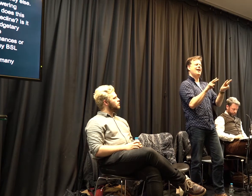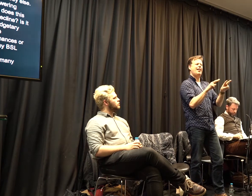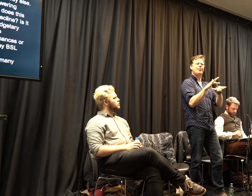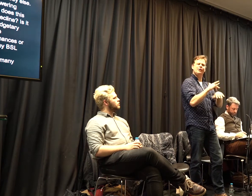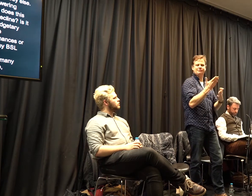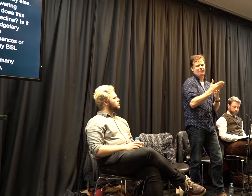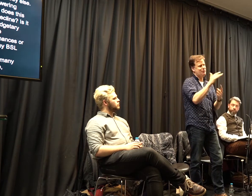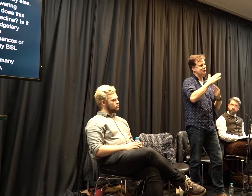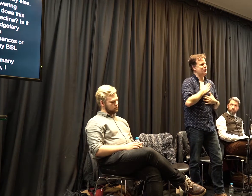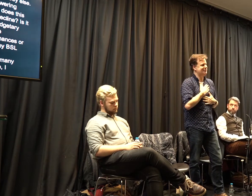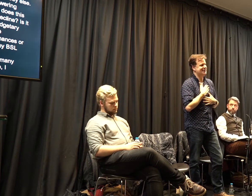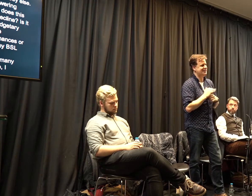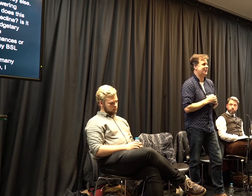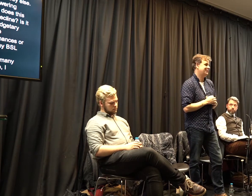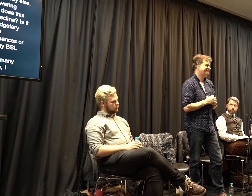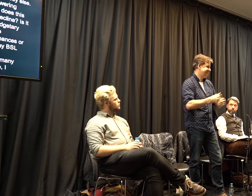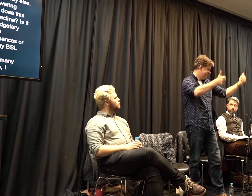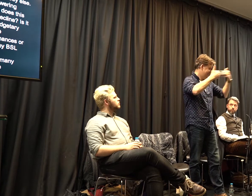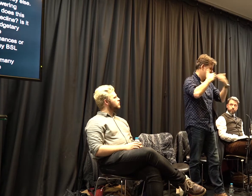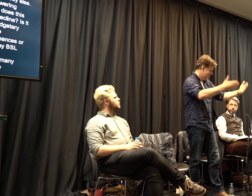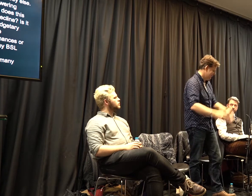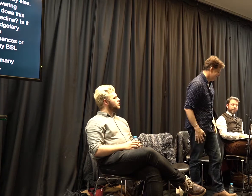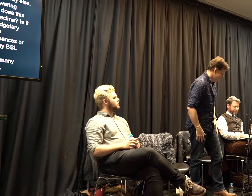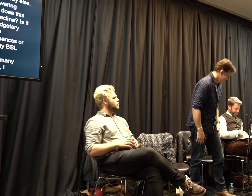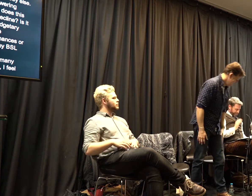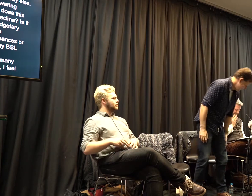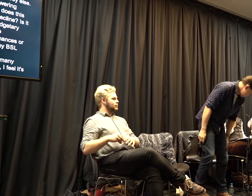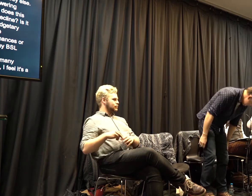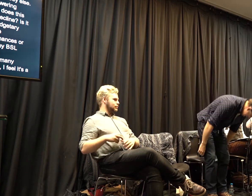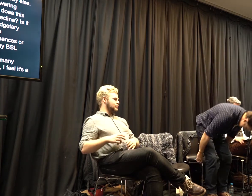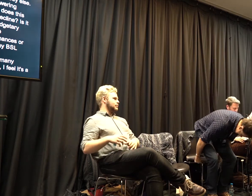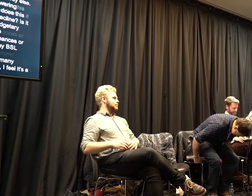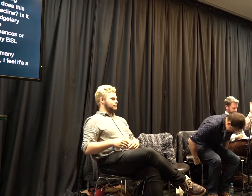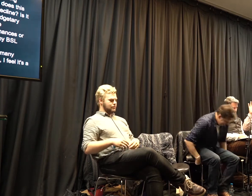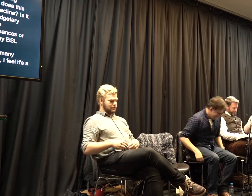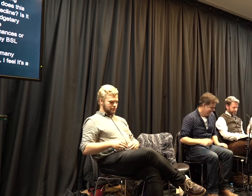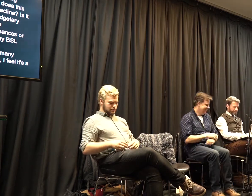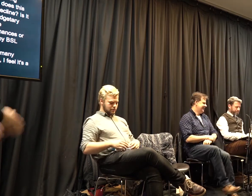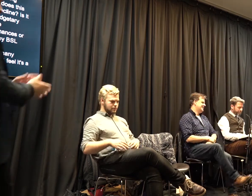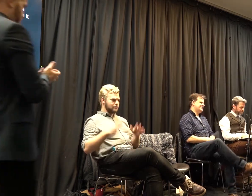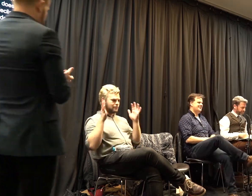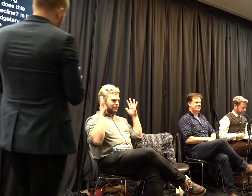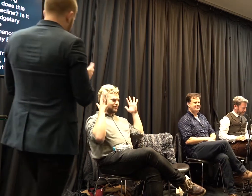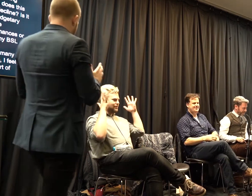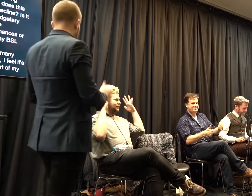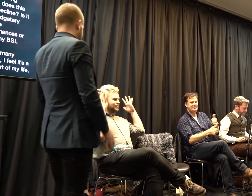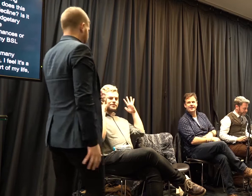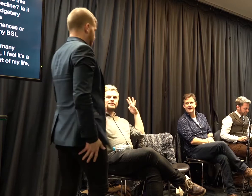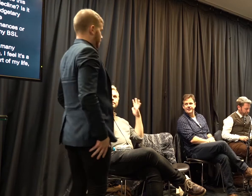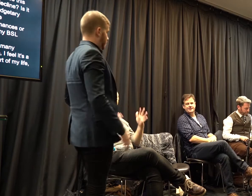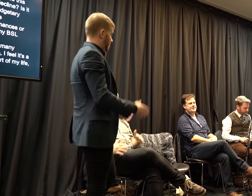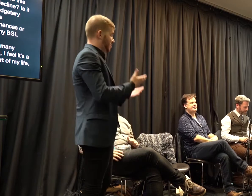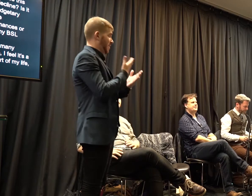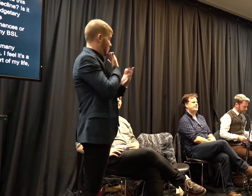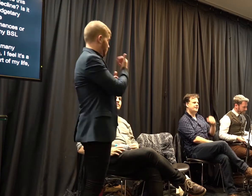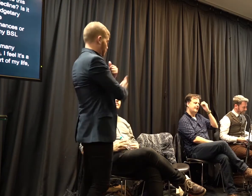like it's a magical experience and it's an important part of my life, and it always will be. Thank you all for listening. Thank you